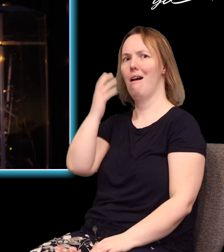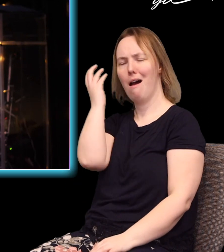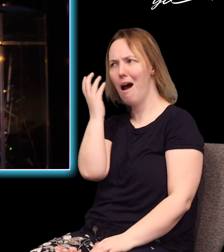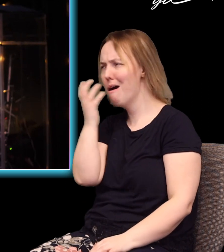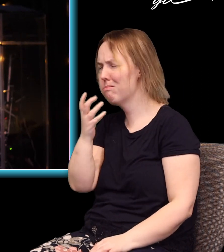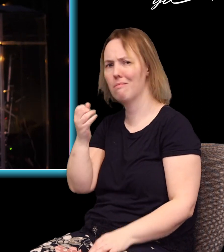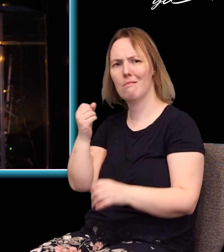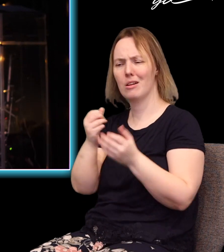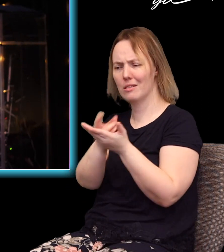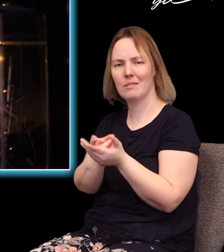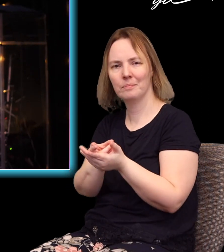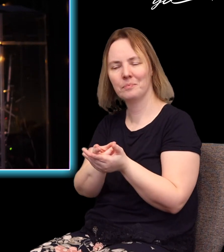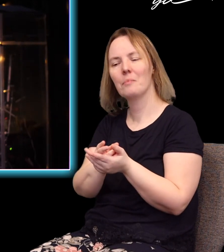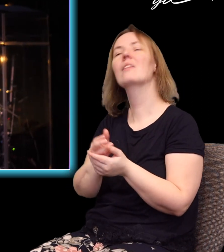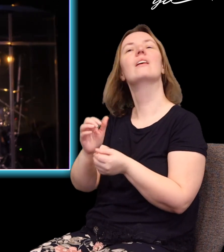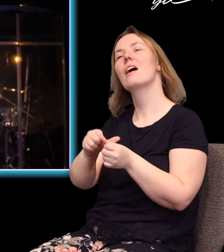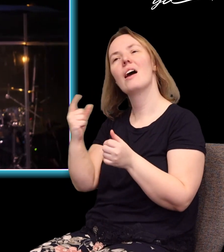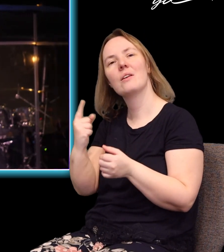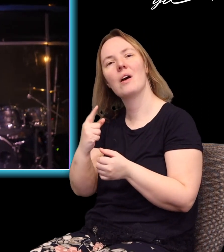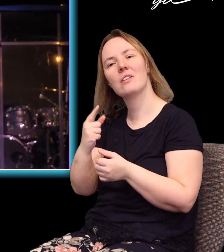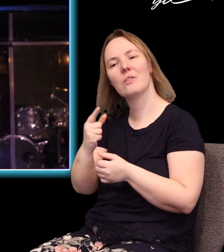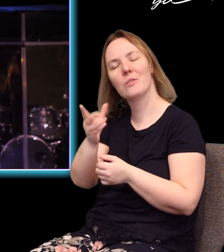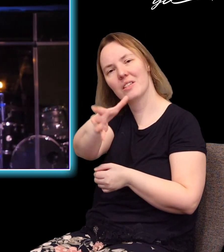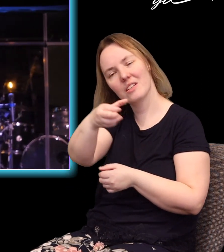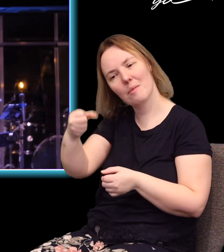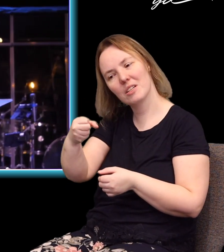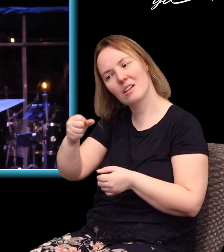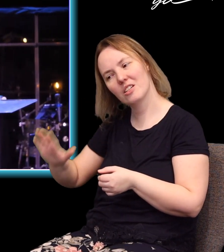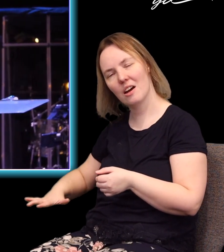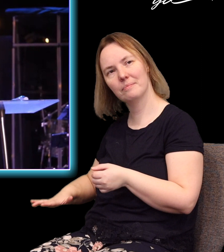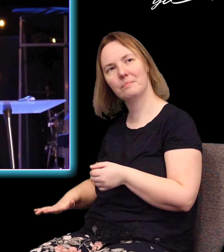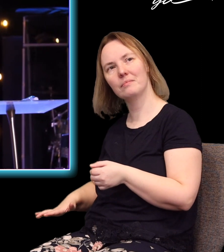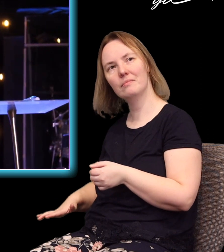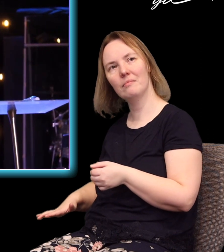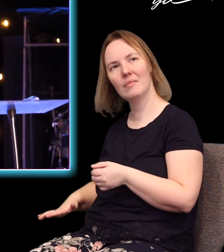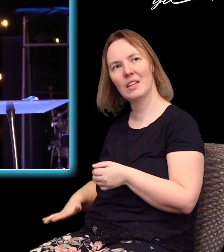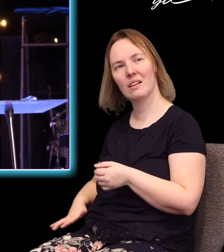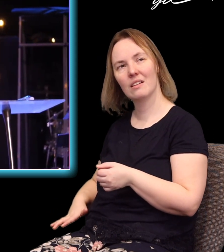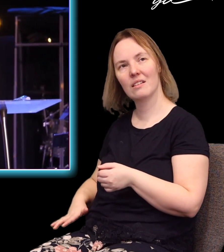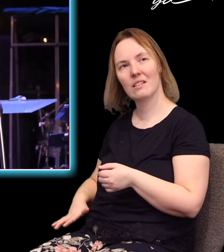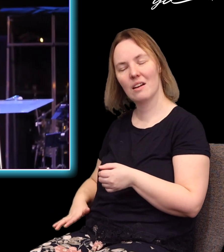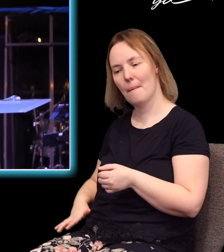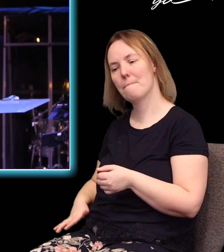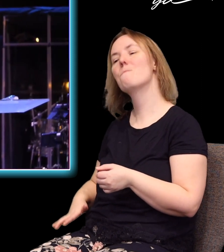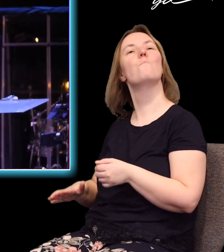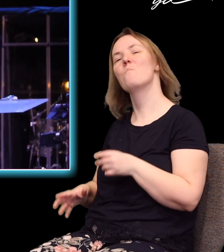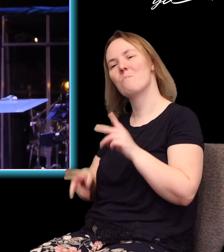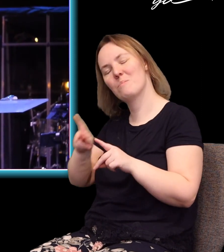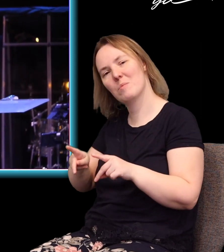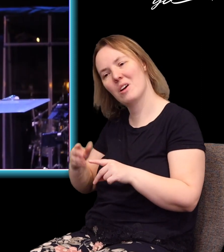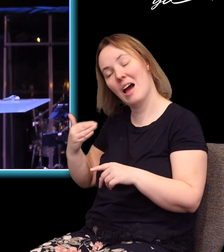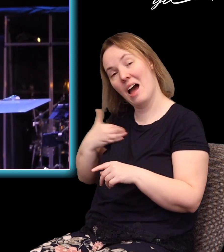that an amazing truth? I mean, anyone who's adopted a child, what's the one thing you usually say to your child? They say, you know what? People have